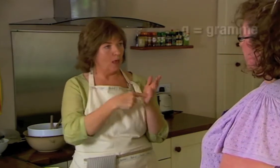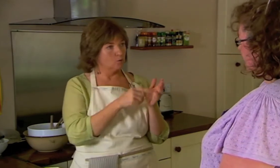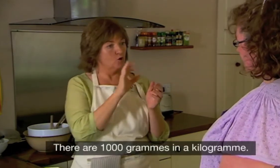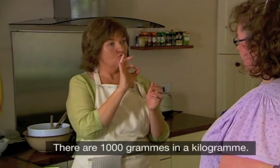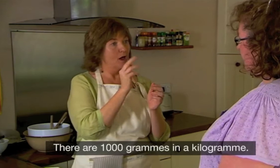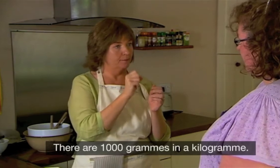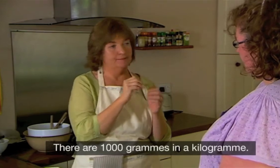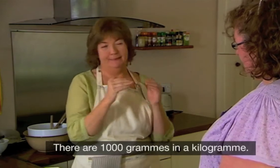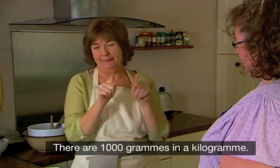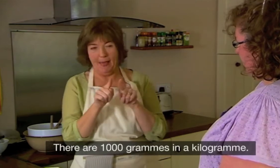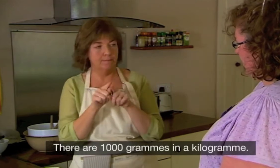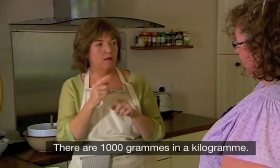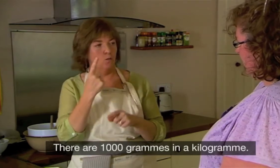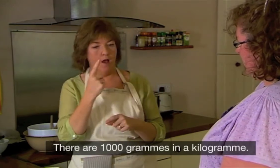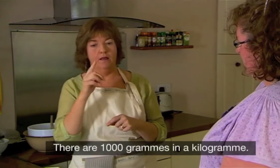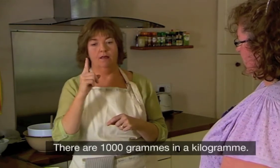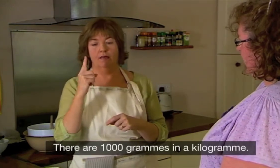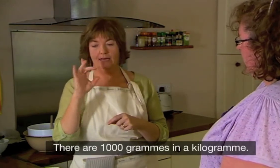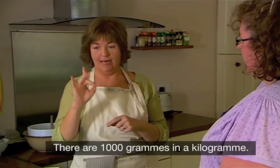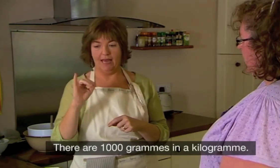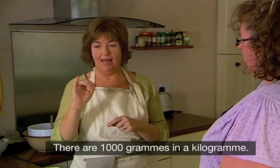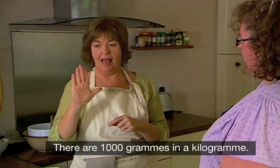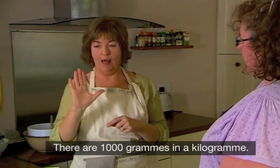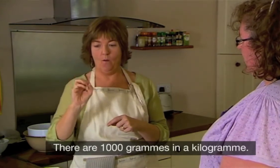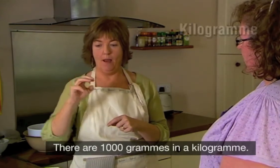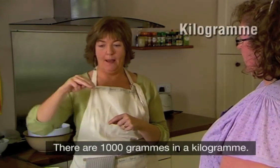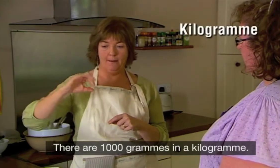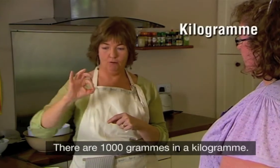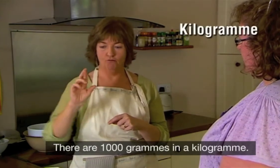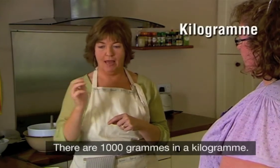There are 1,000 grams in a kilogram.